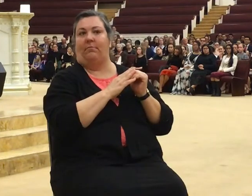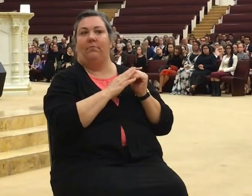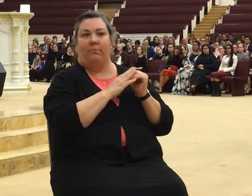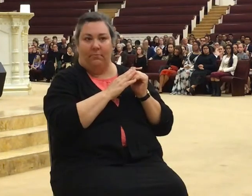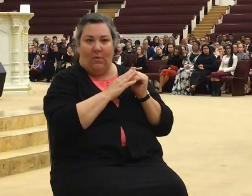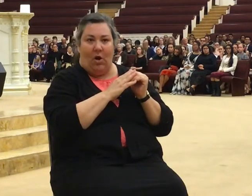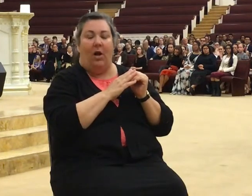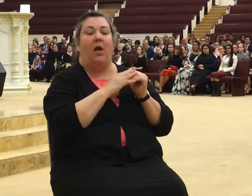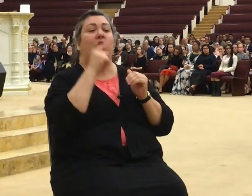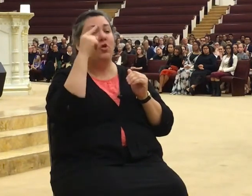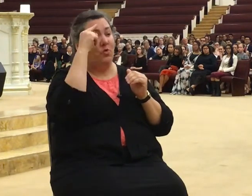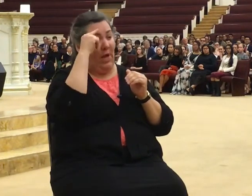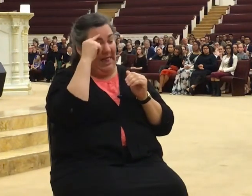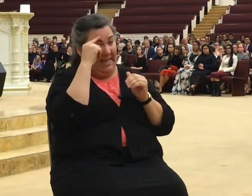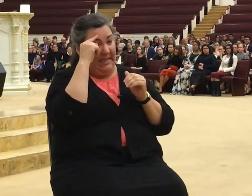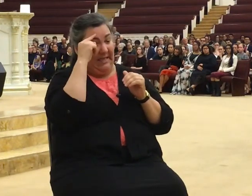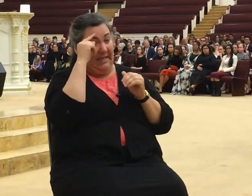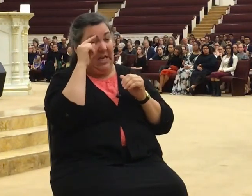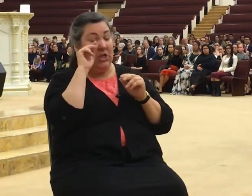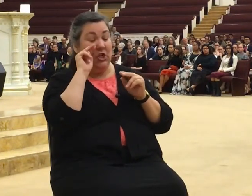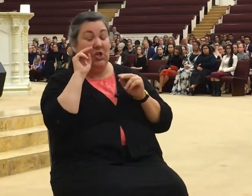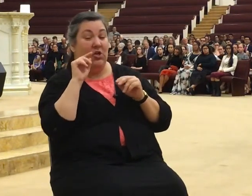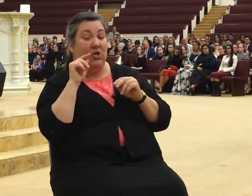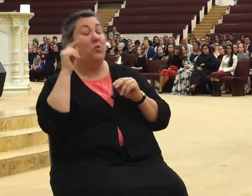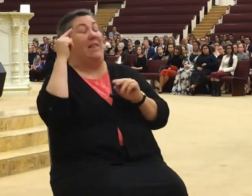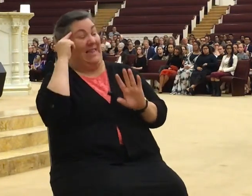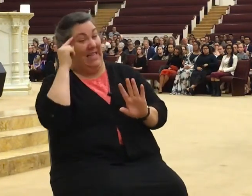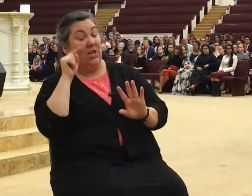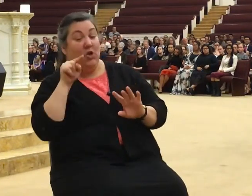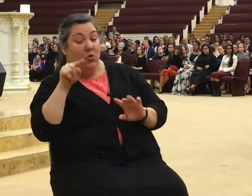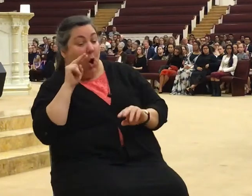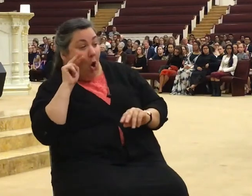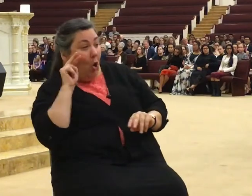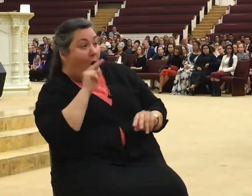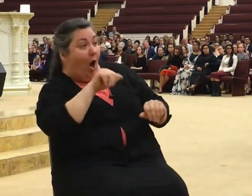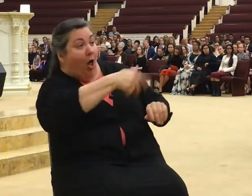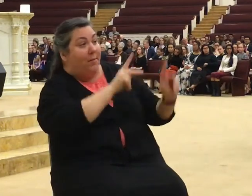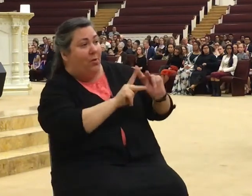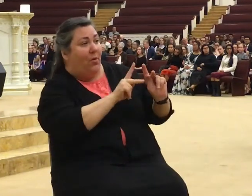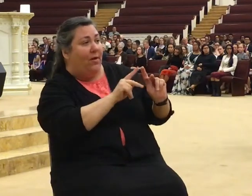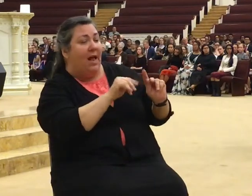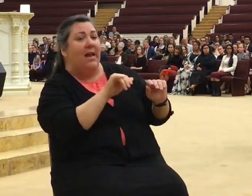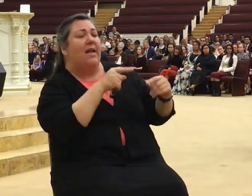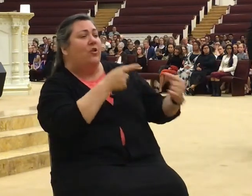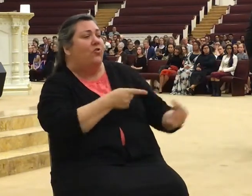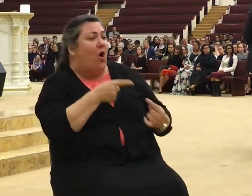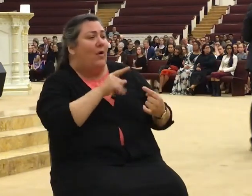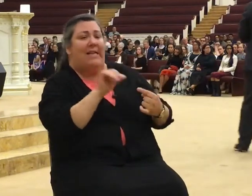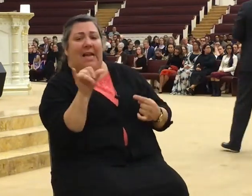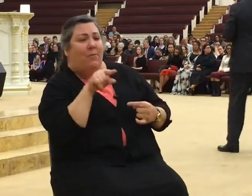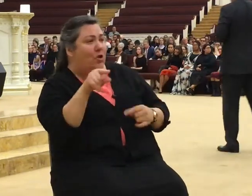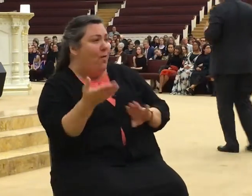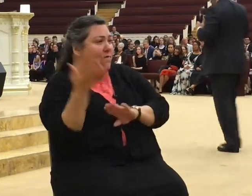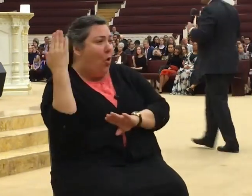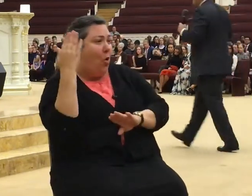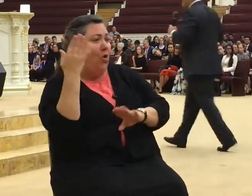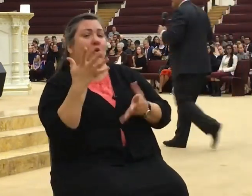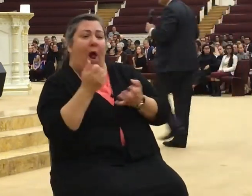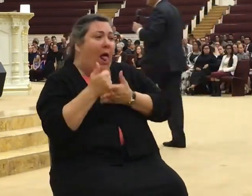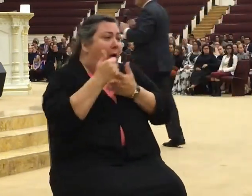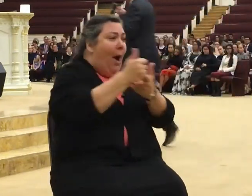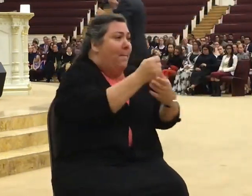And you would think you would look at people that have the same issues you have. And you'd want to make a difference. But you're